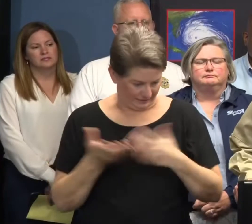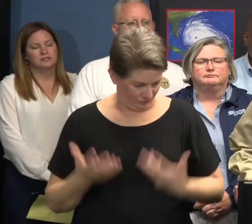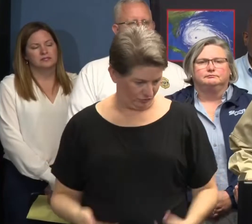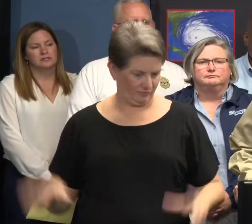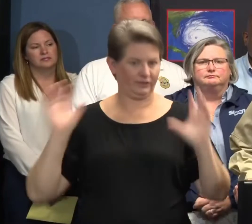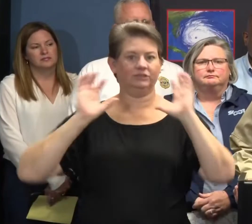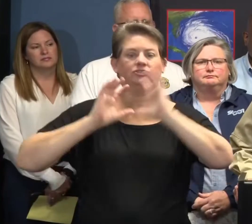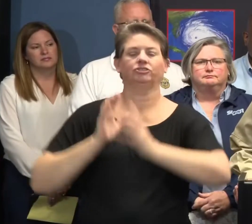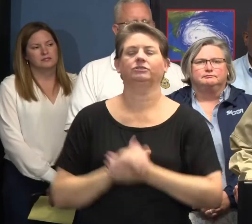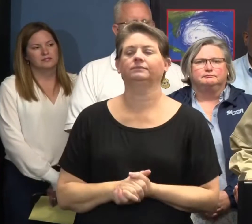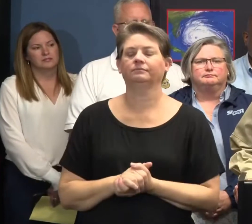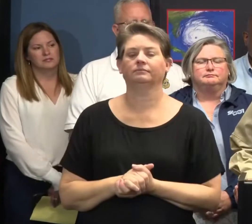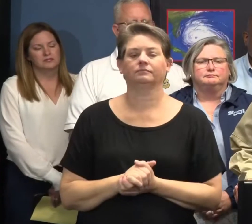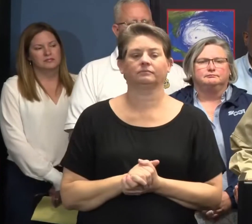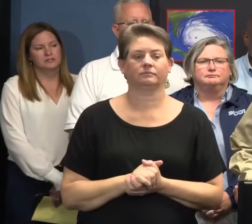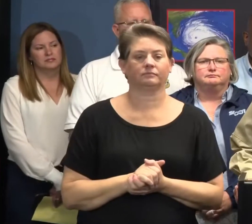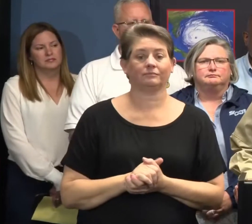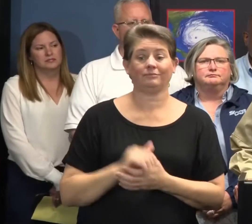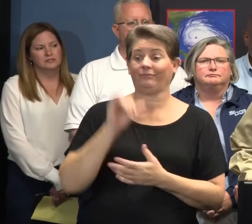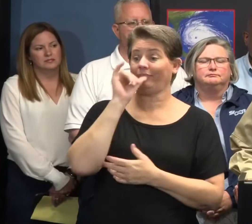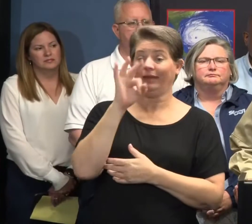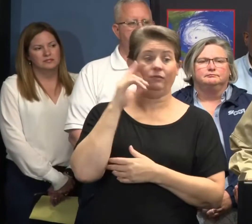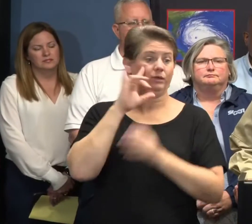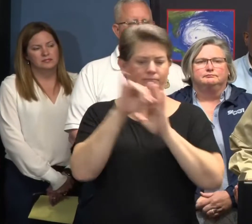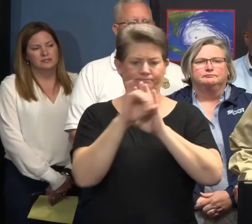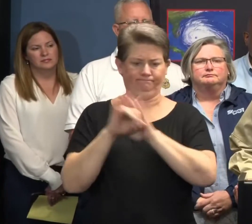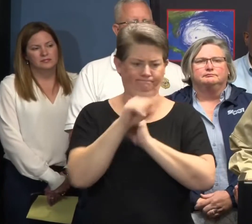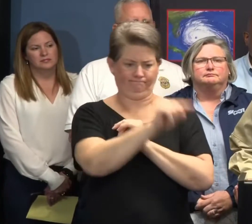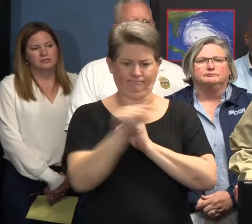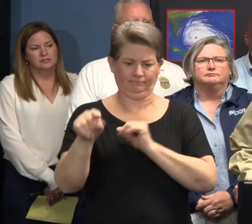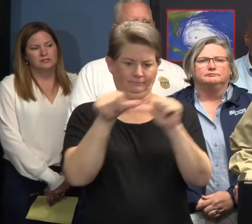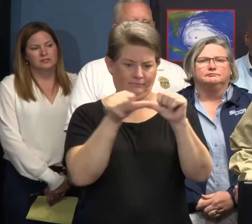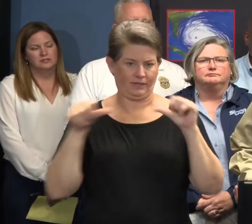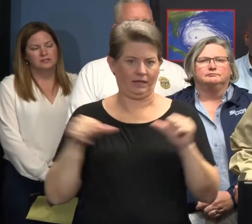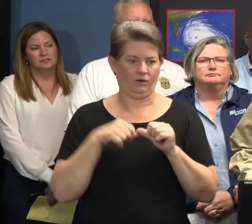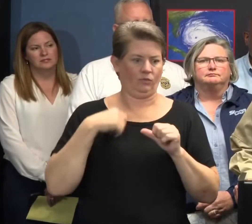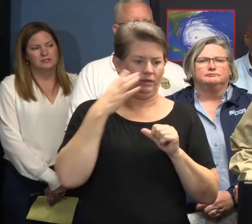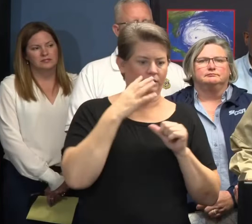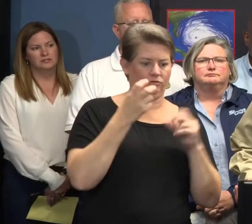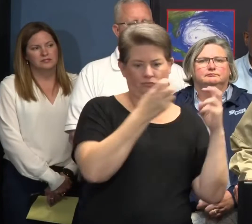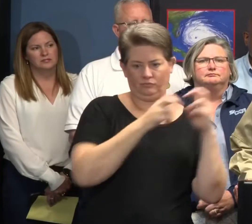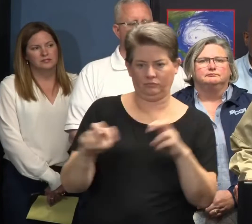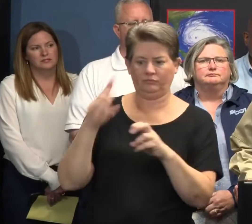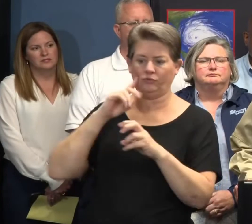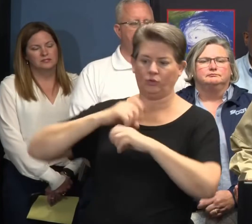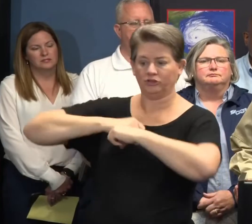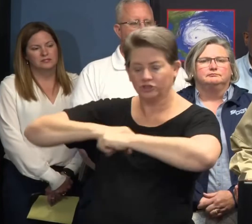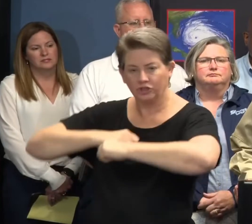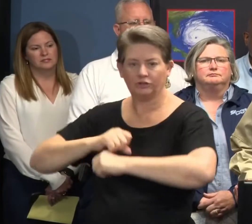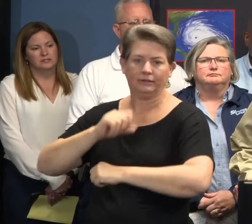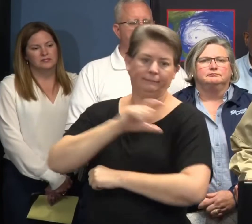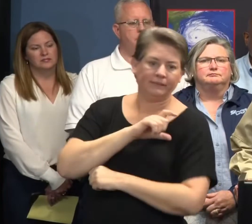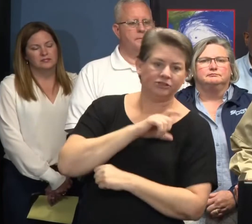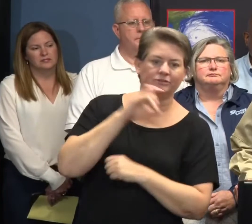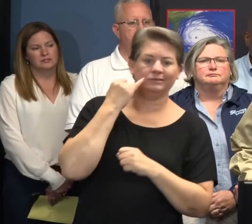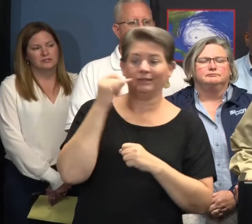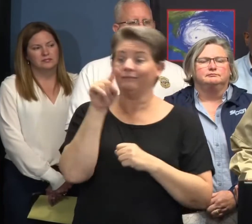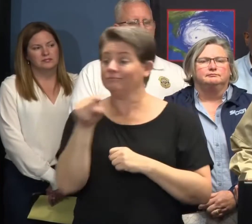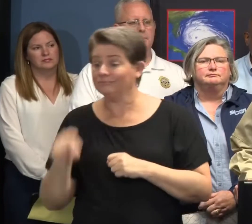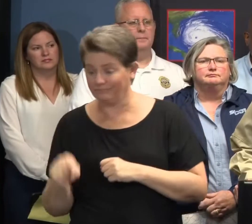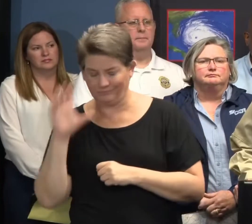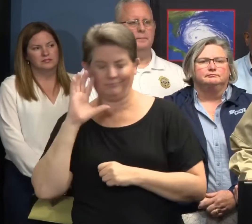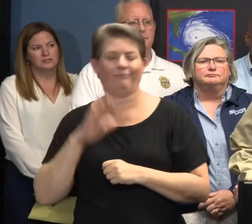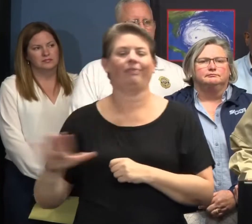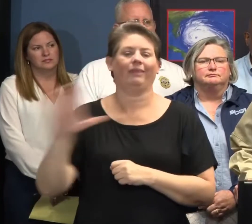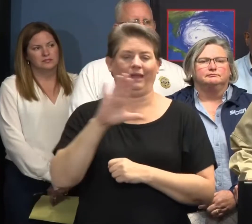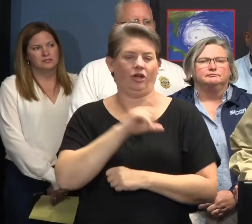storm. At that point, if there are areas of the state that we need to transition into security missions at request of chiefs and sheriffs, we'll do